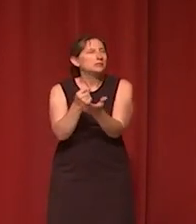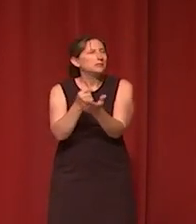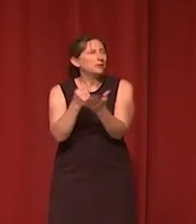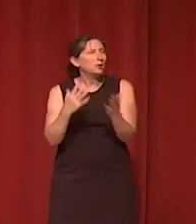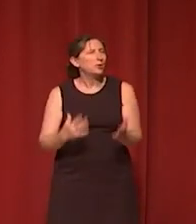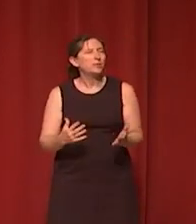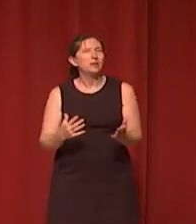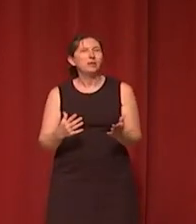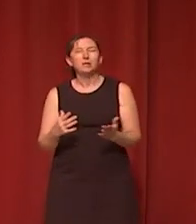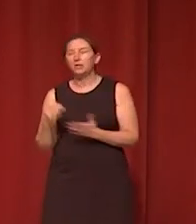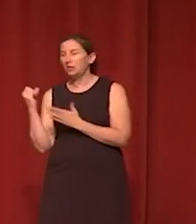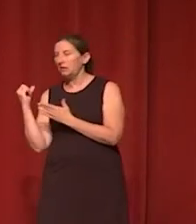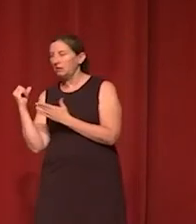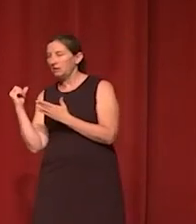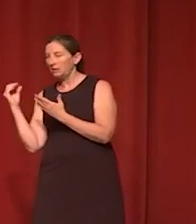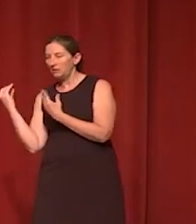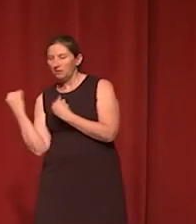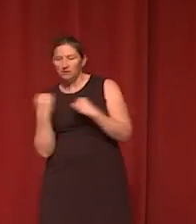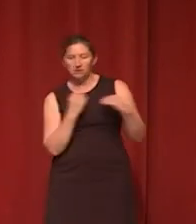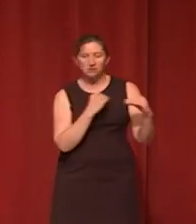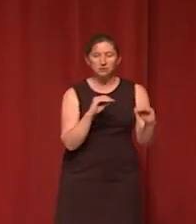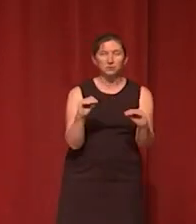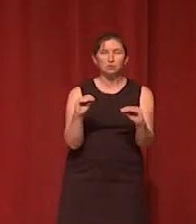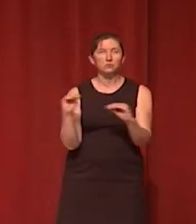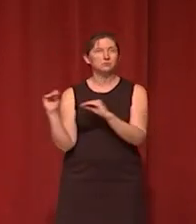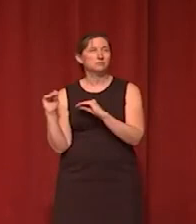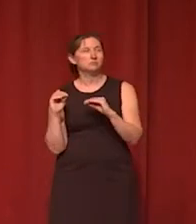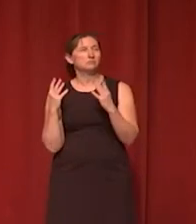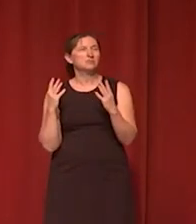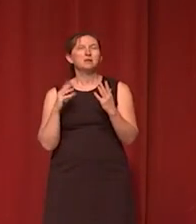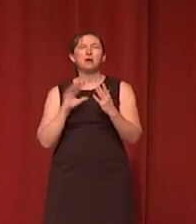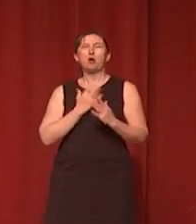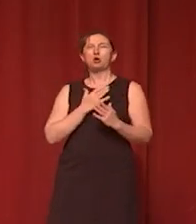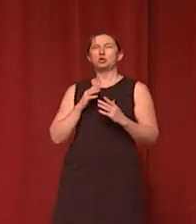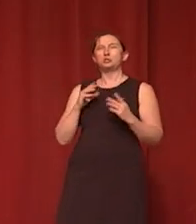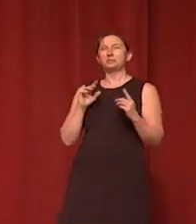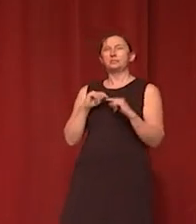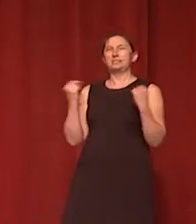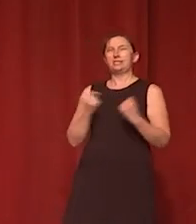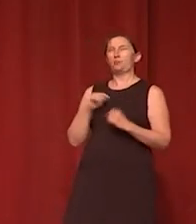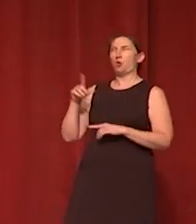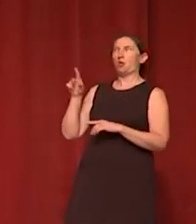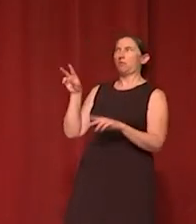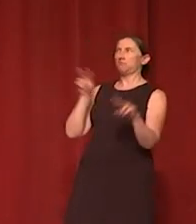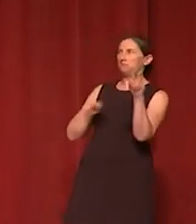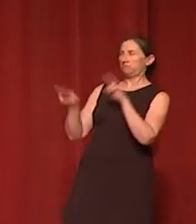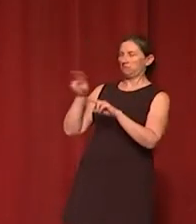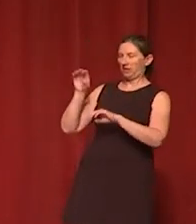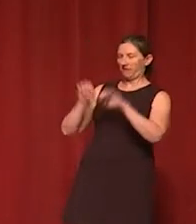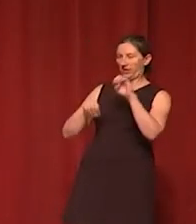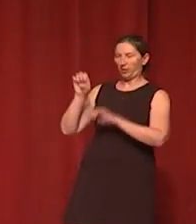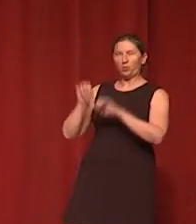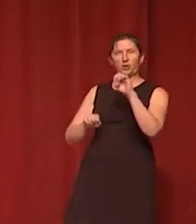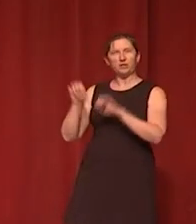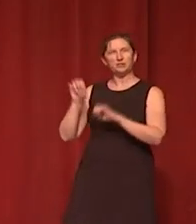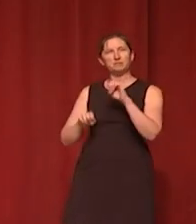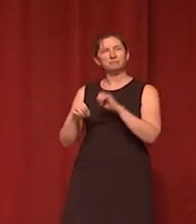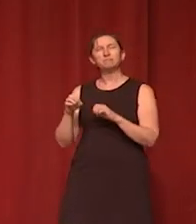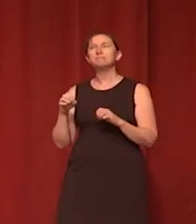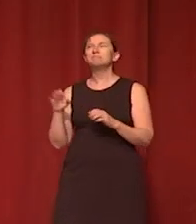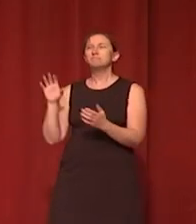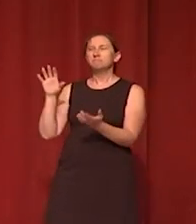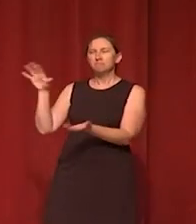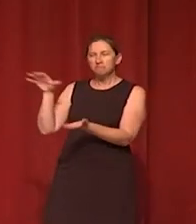results from Dr. Carlson, our team evaluates those. They also put together an objective review of that, present that